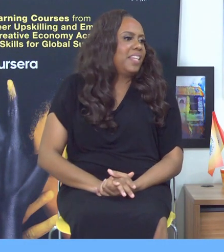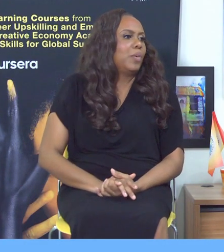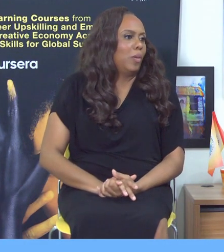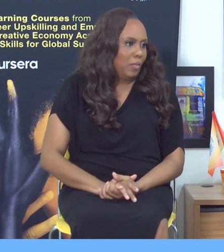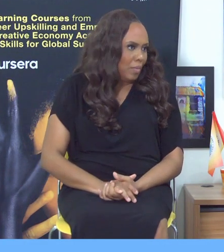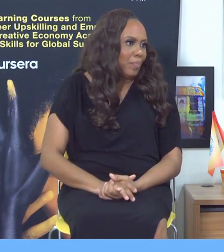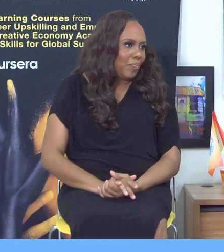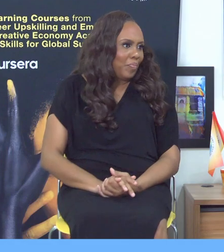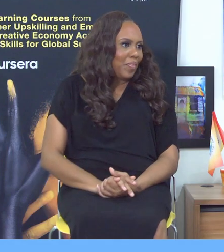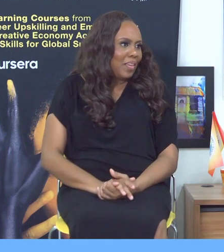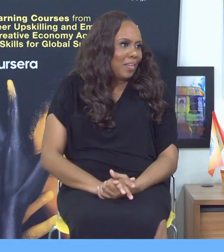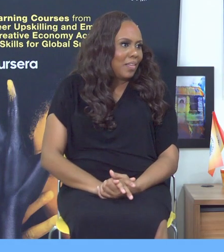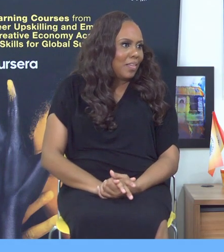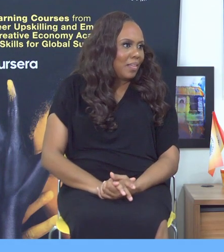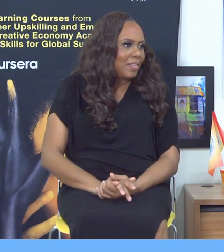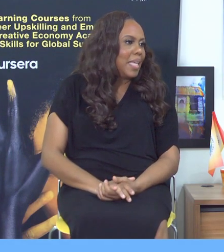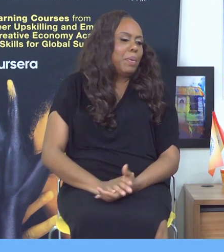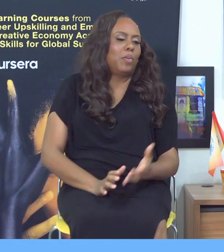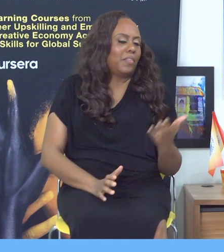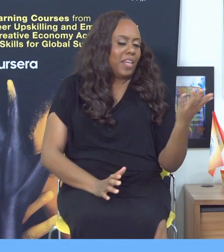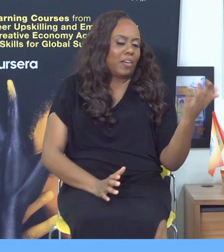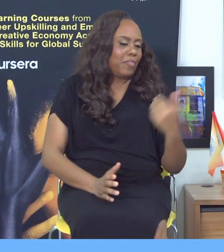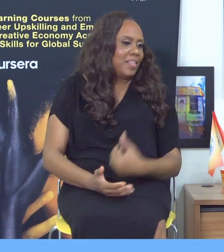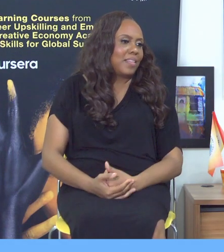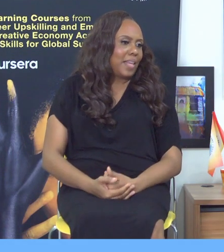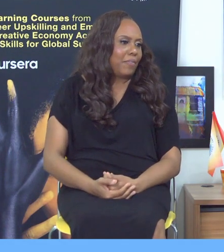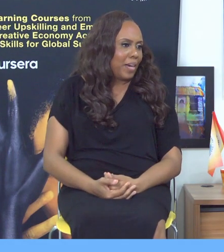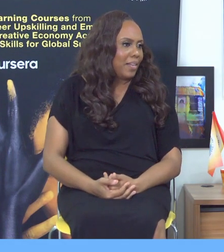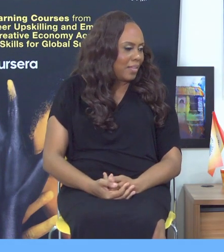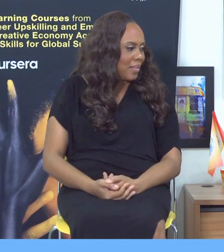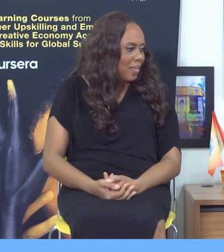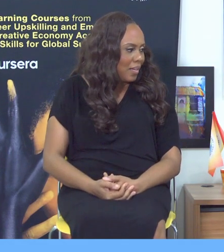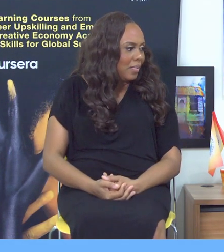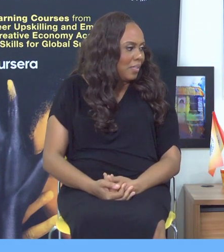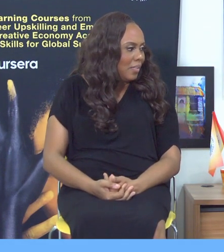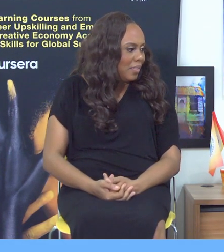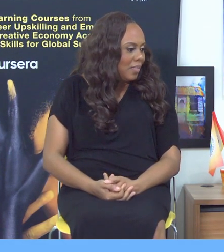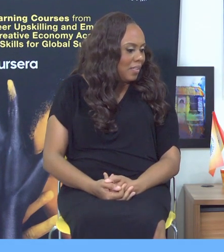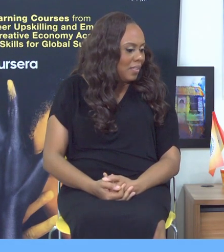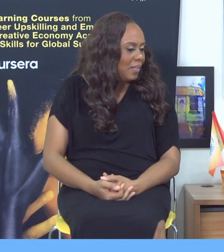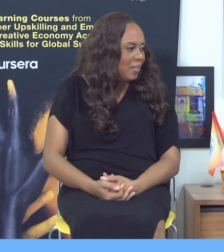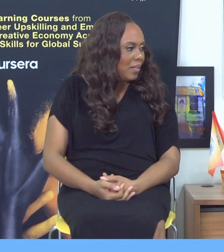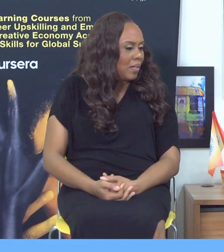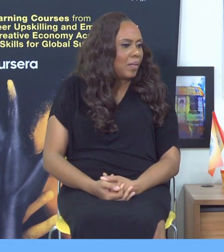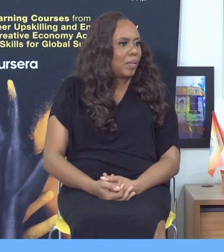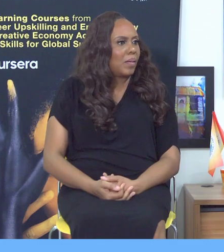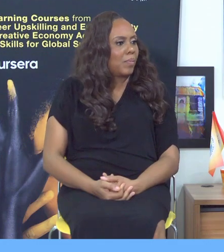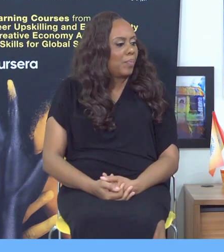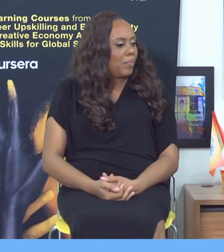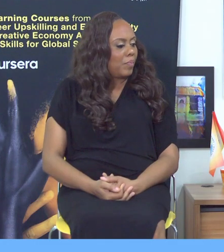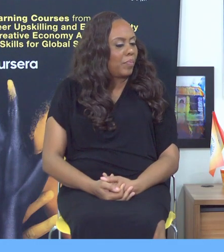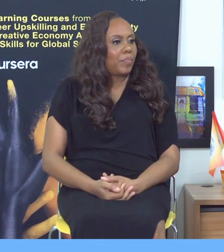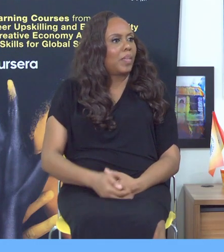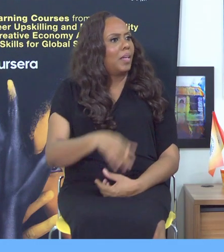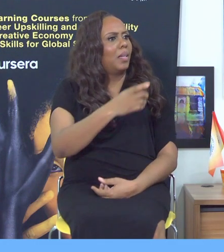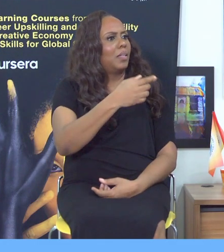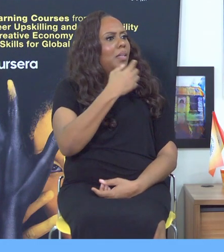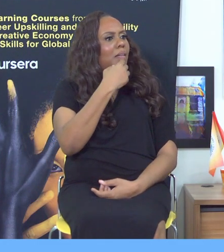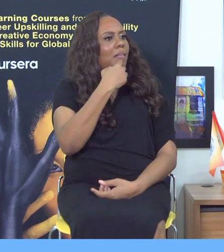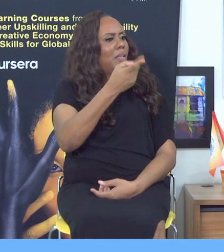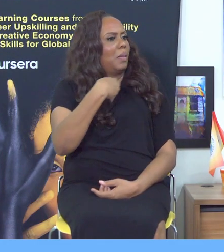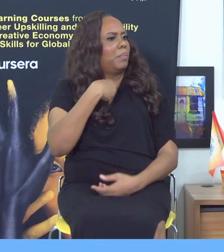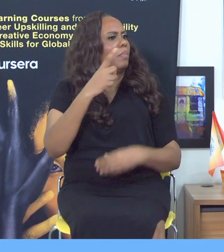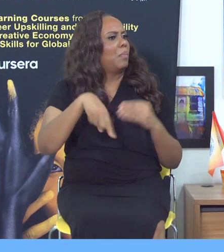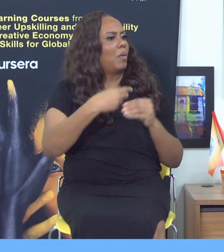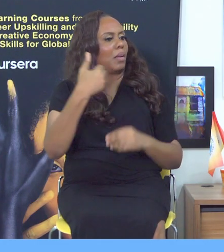Both is equal. All right. Same amount of hearing friends as deaf friends. Okay, tell us about Canada and her experience